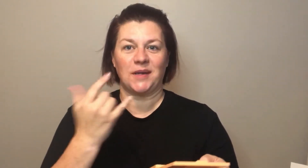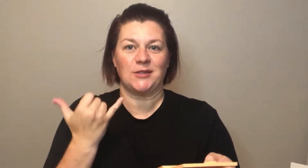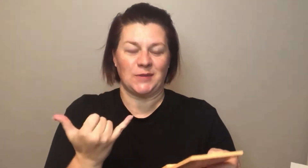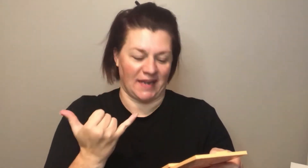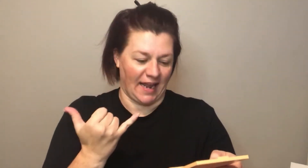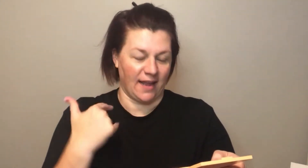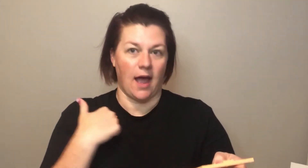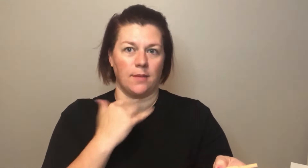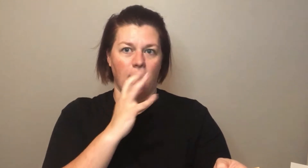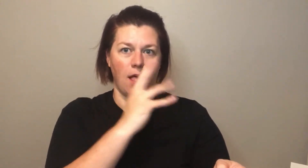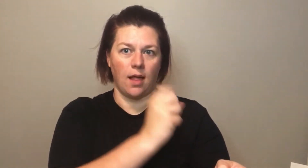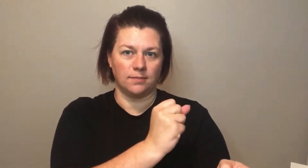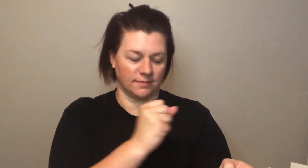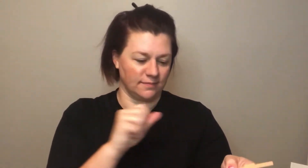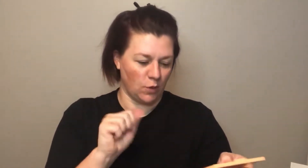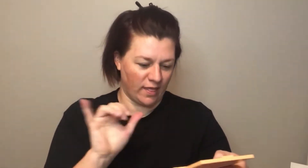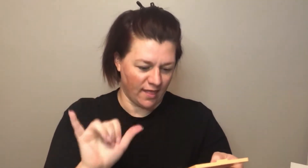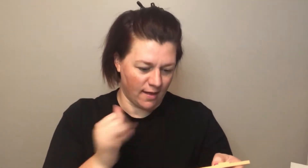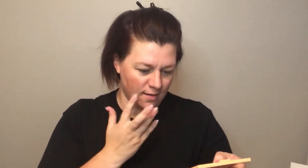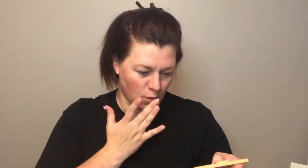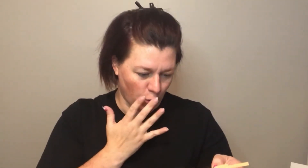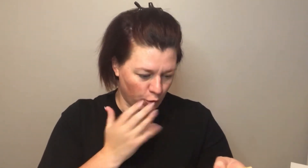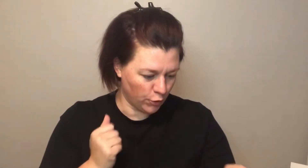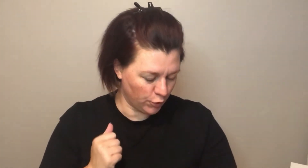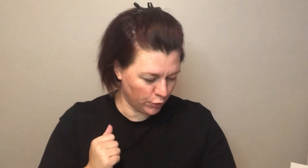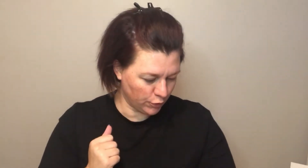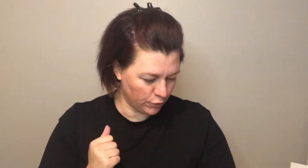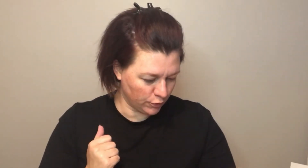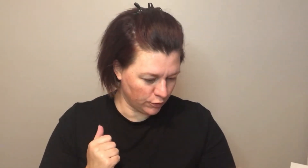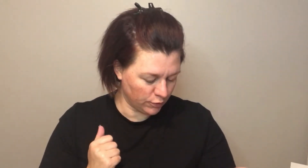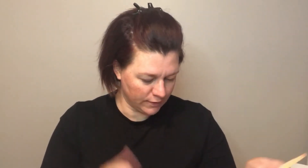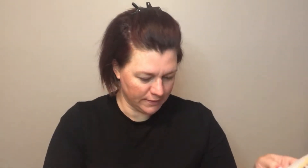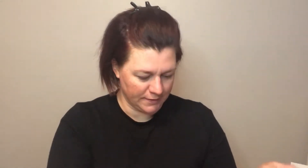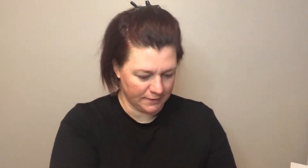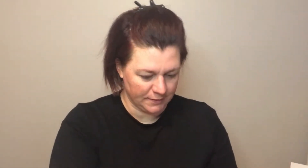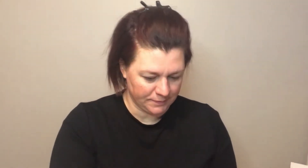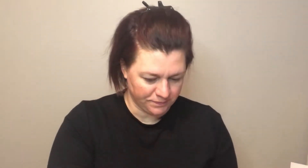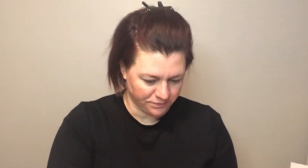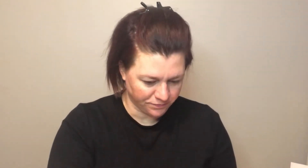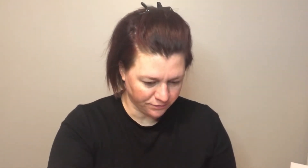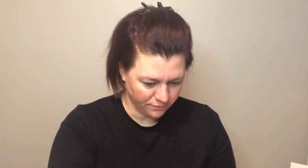So this is the one that I'm going to use today. I'm really into these colors.